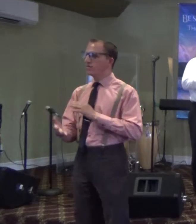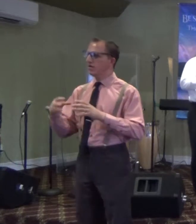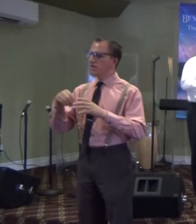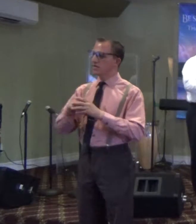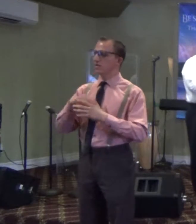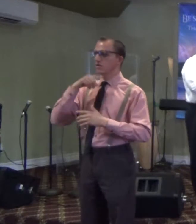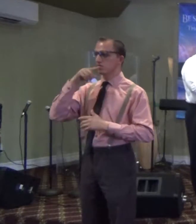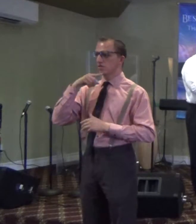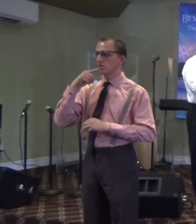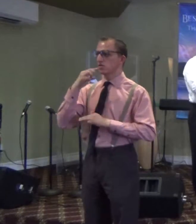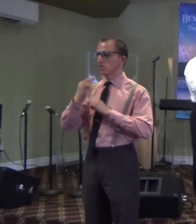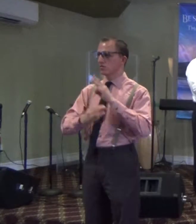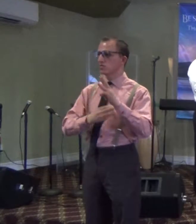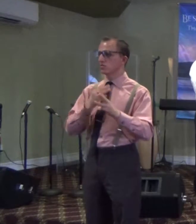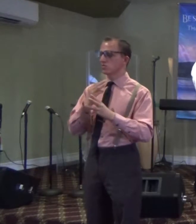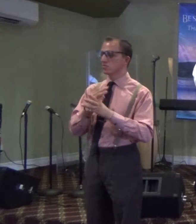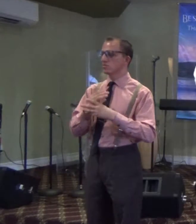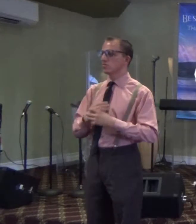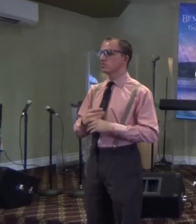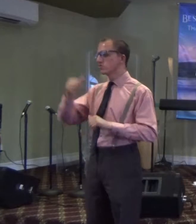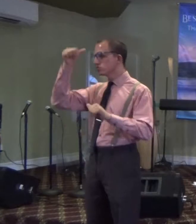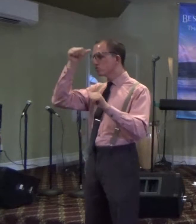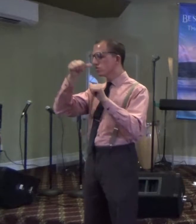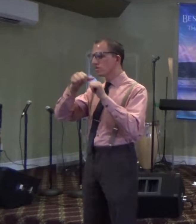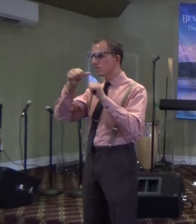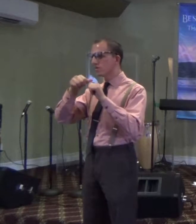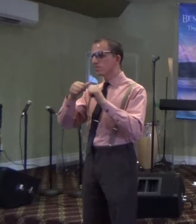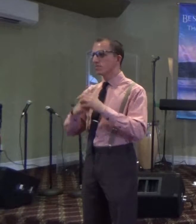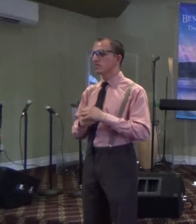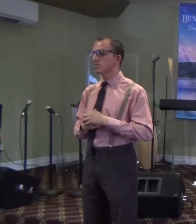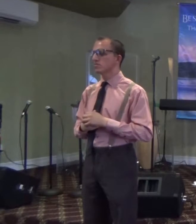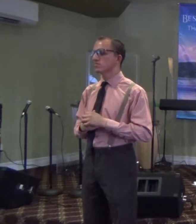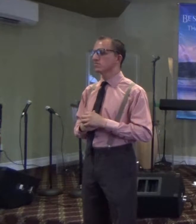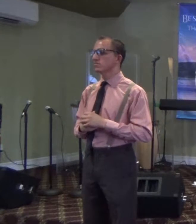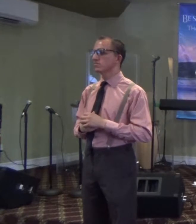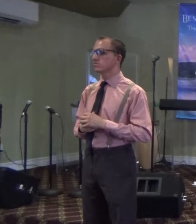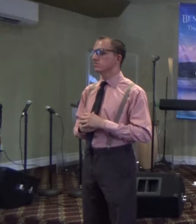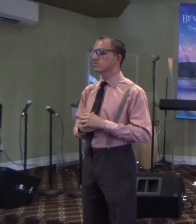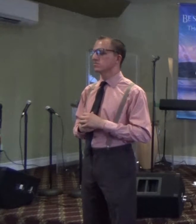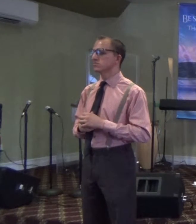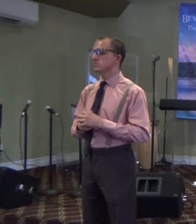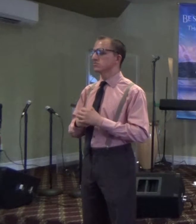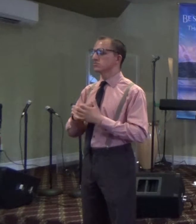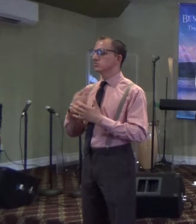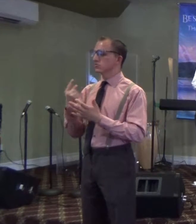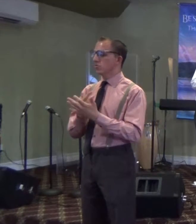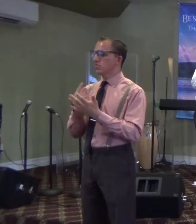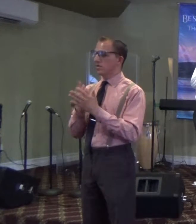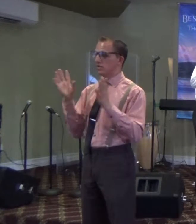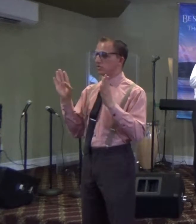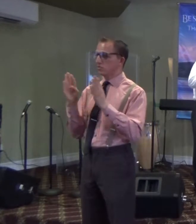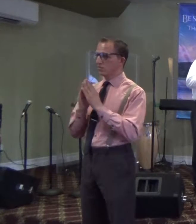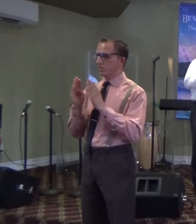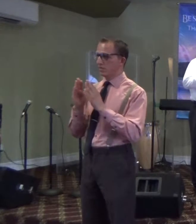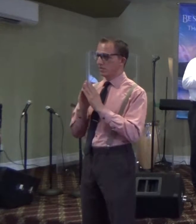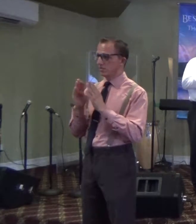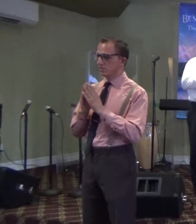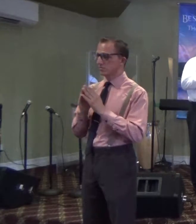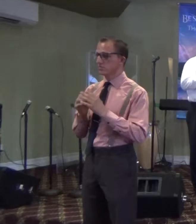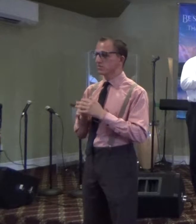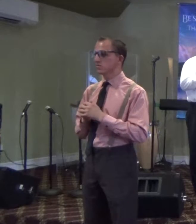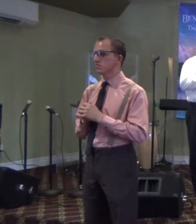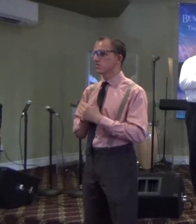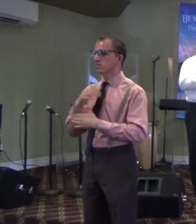child. Y recuerdo que And I remember las ocasiones que nos reuníamos, the occasions that we would get